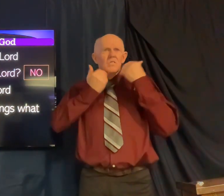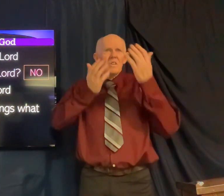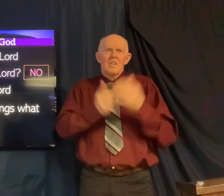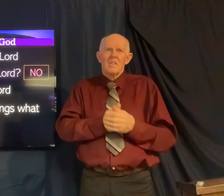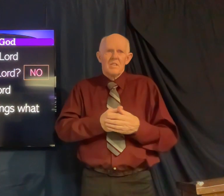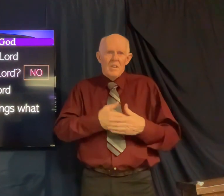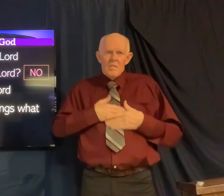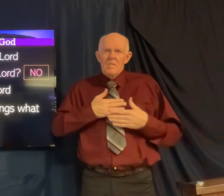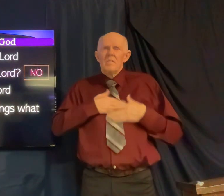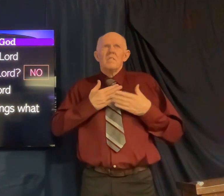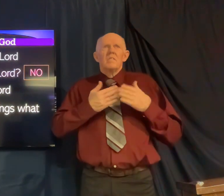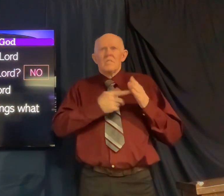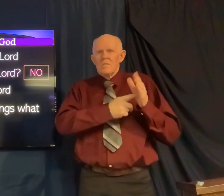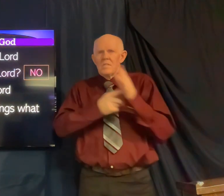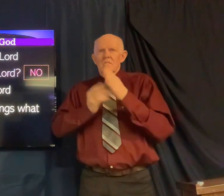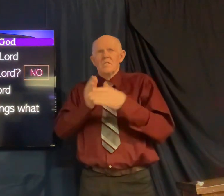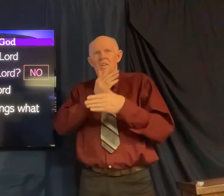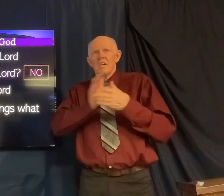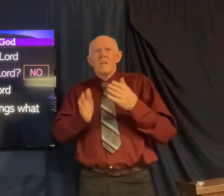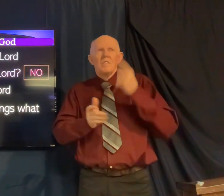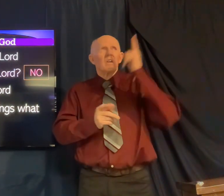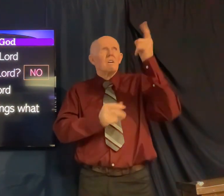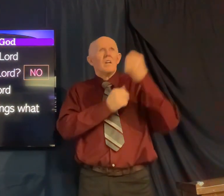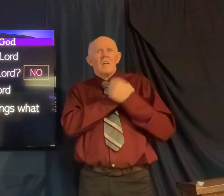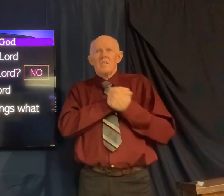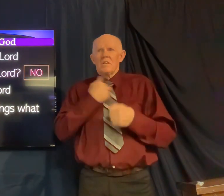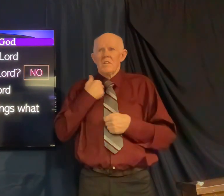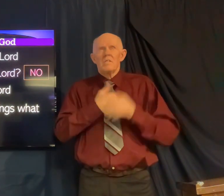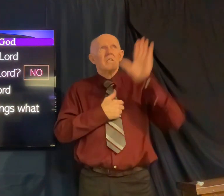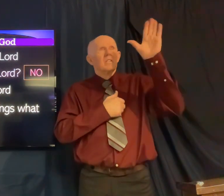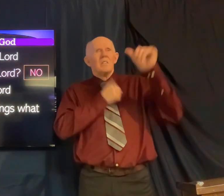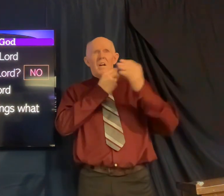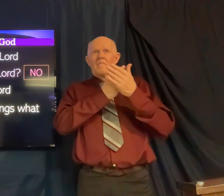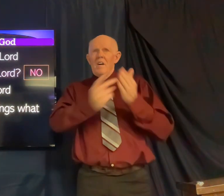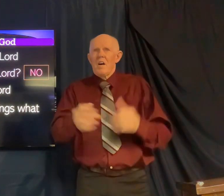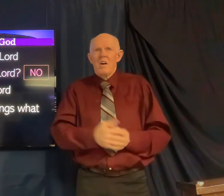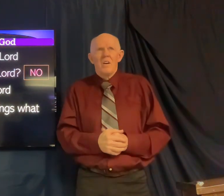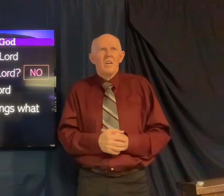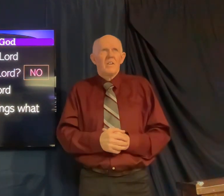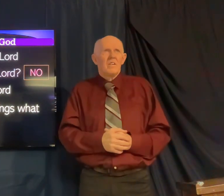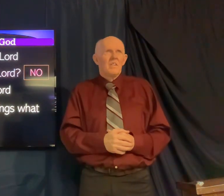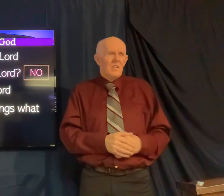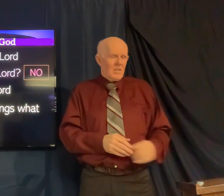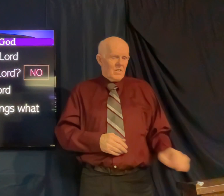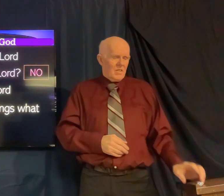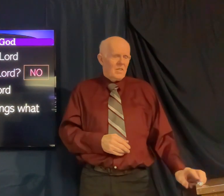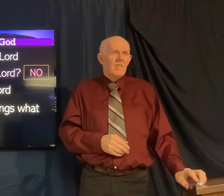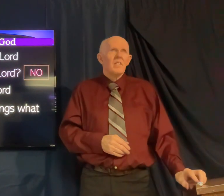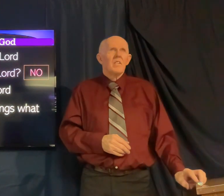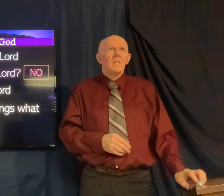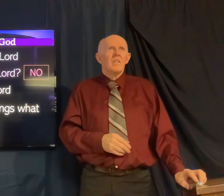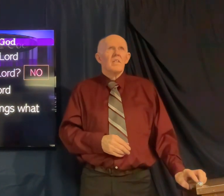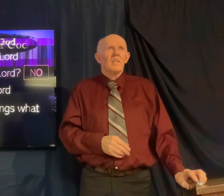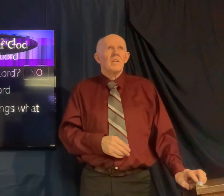Being kind, being joyous. He loves us. He doesn't fail us.